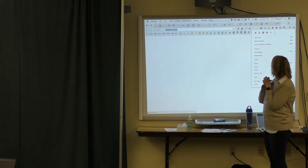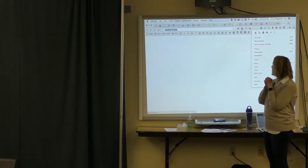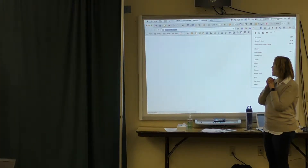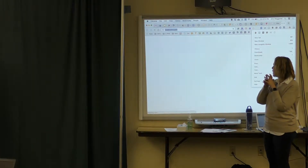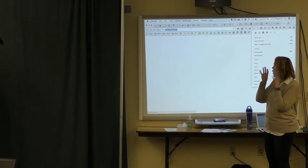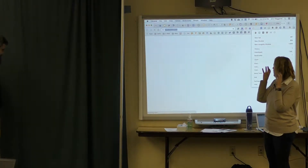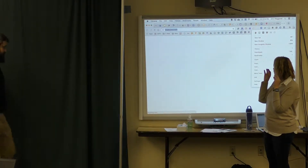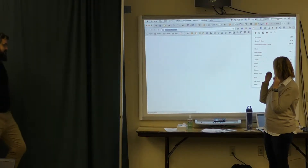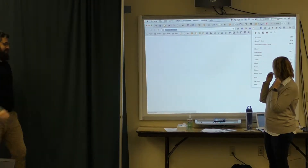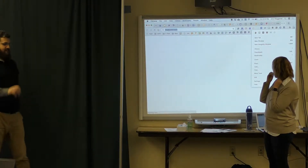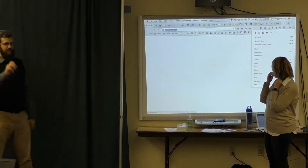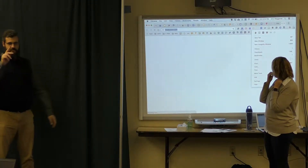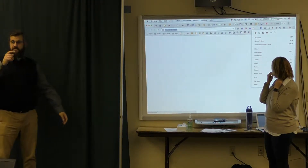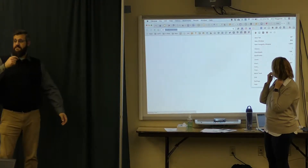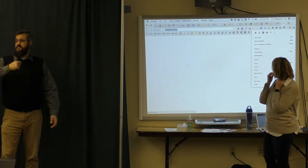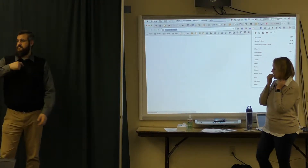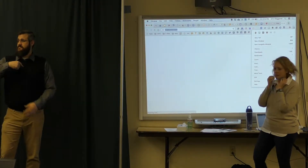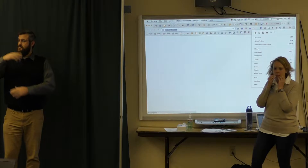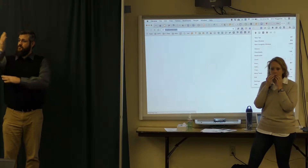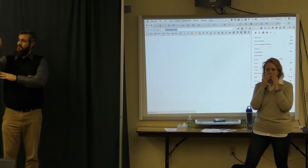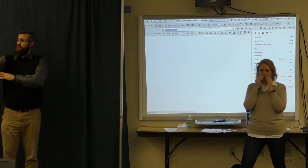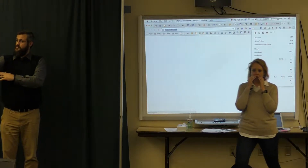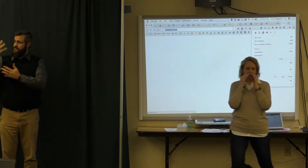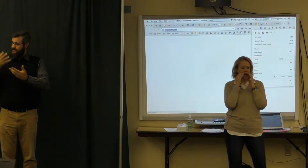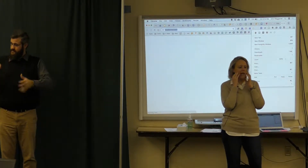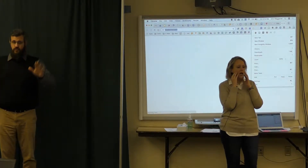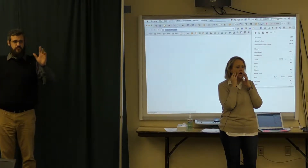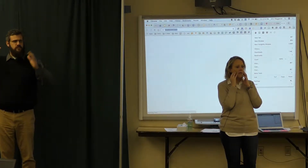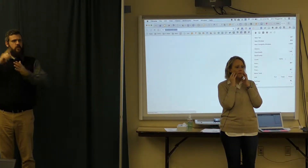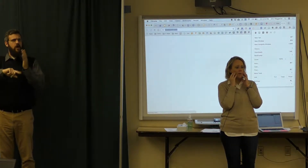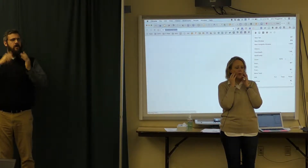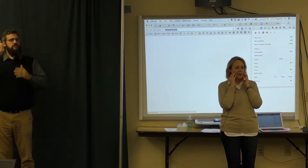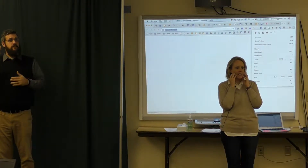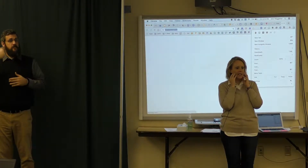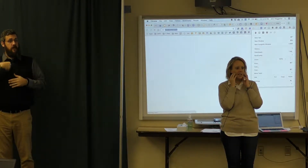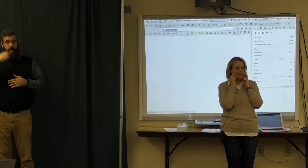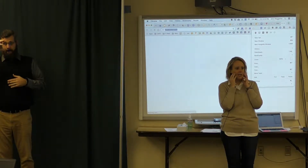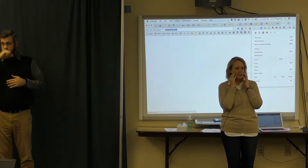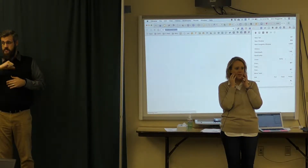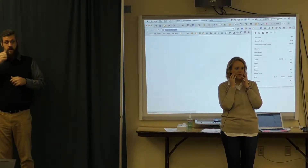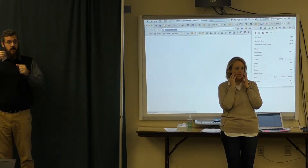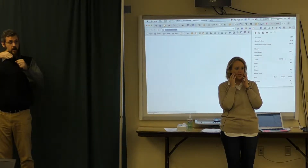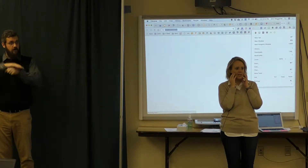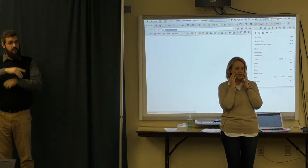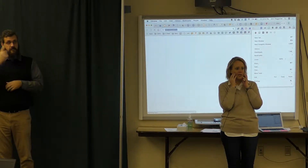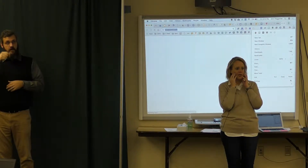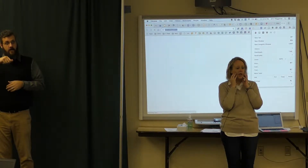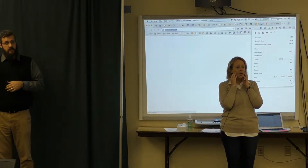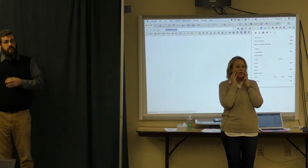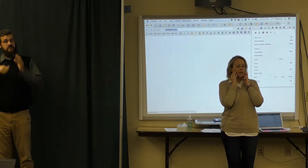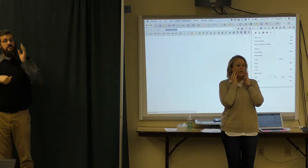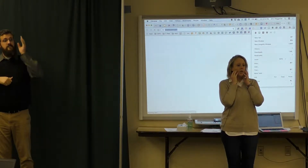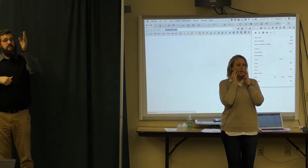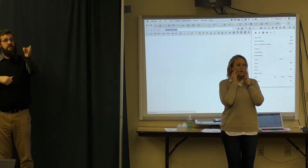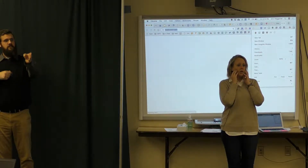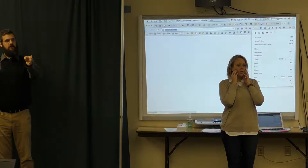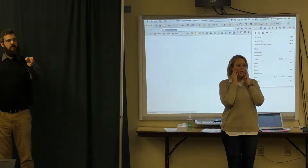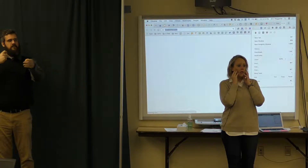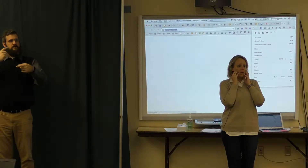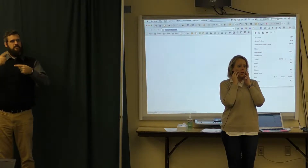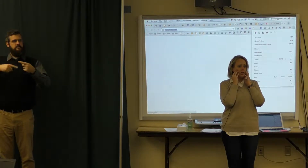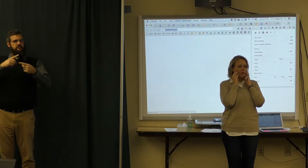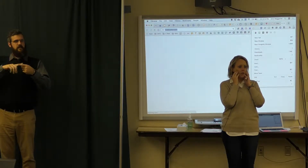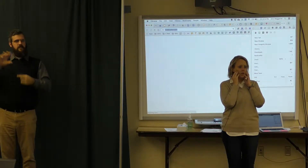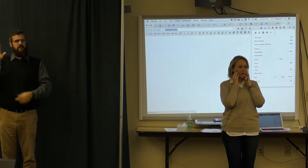Okay, so that's, like, all my things. What else? What did I not cover, or what do I need to hit in a few minutes? Go back to the fun